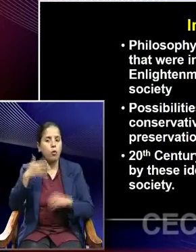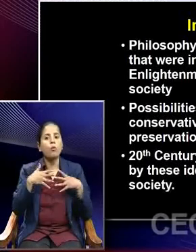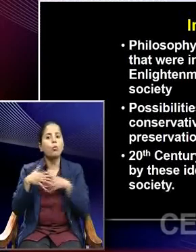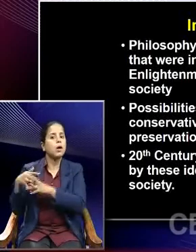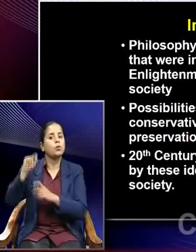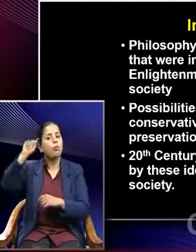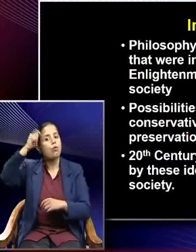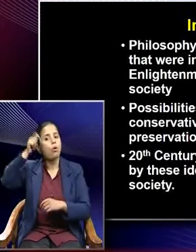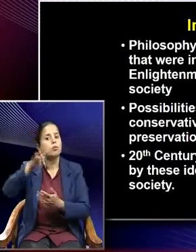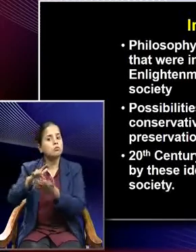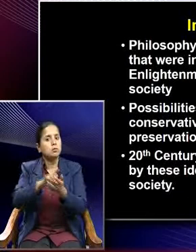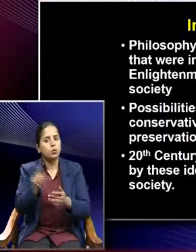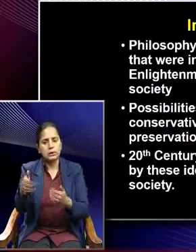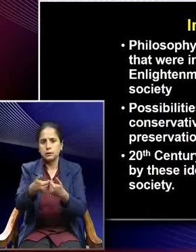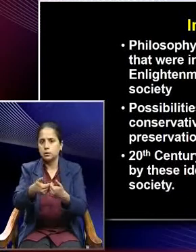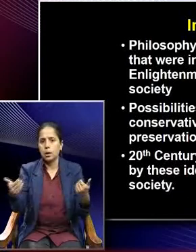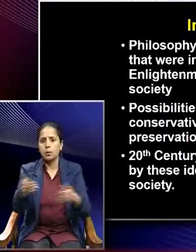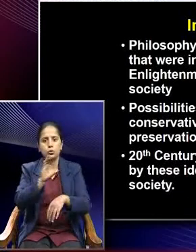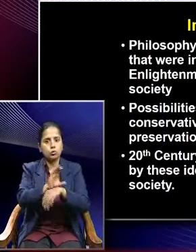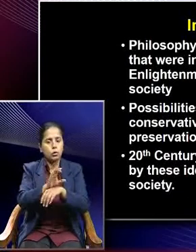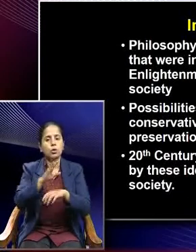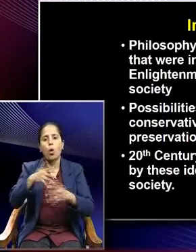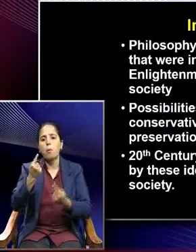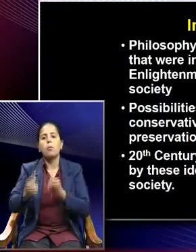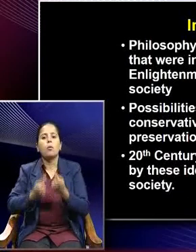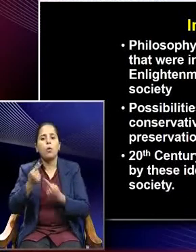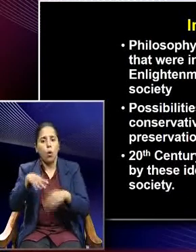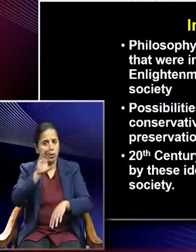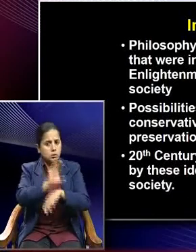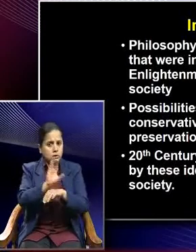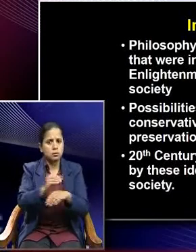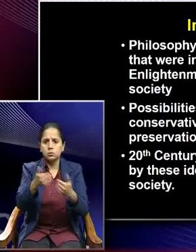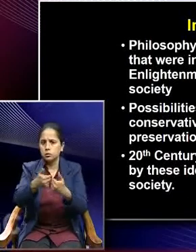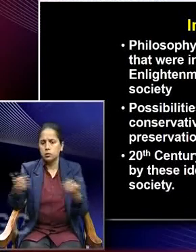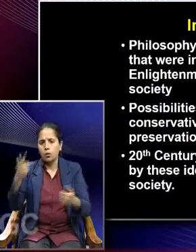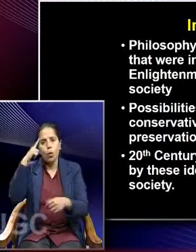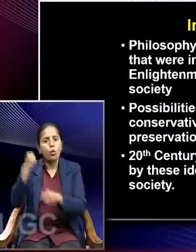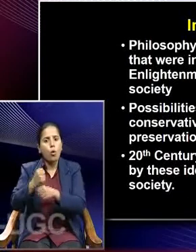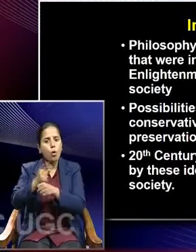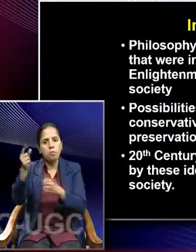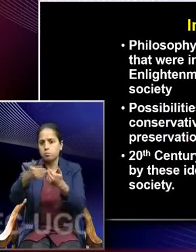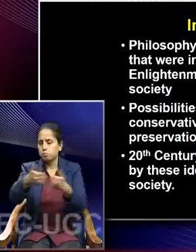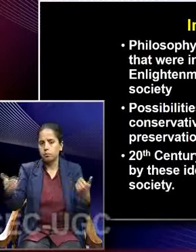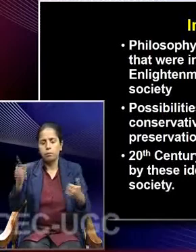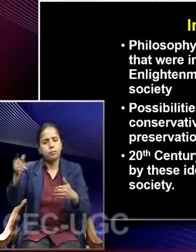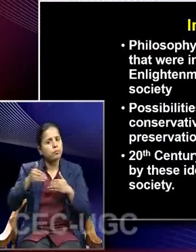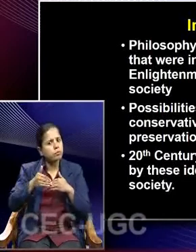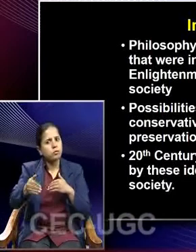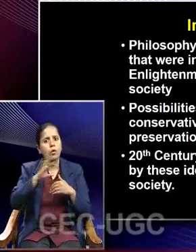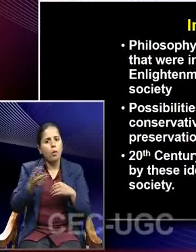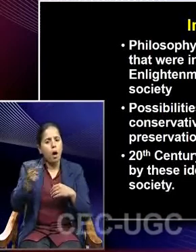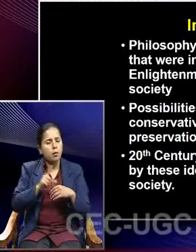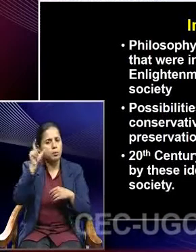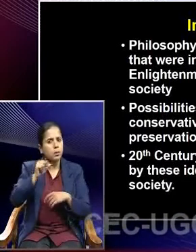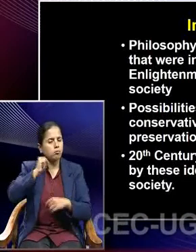to separate church from politics or separate the church from state. And it goes on with the Reformation